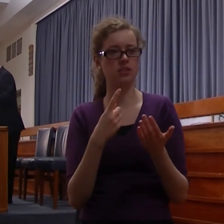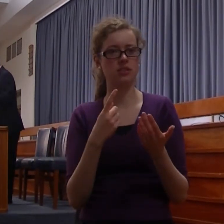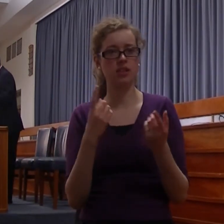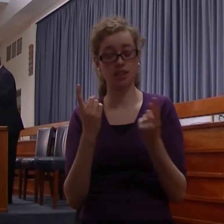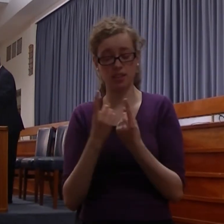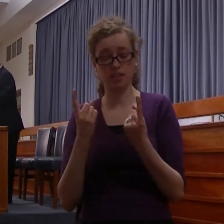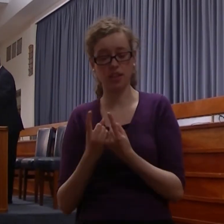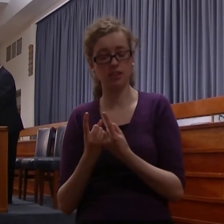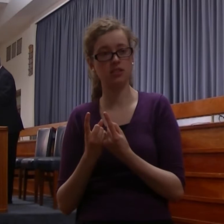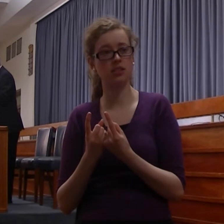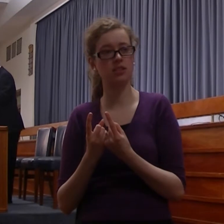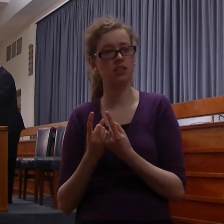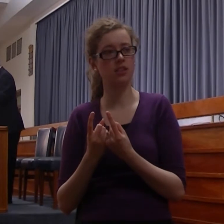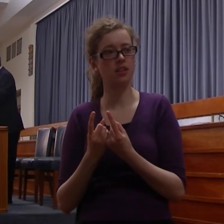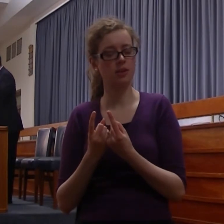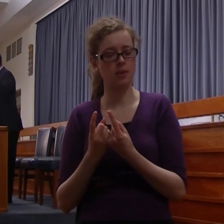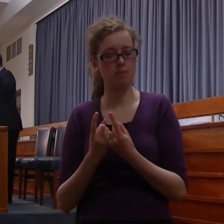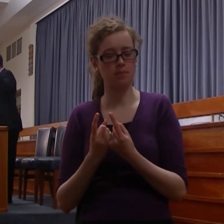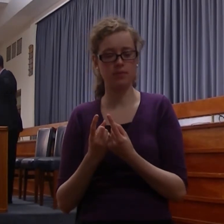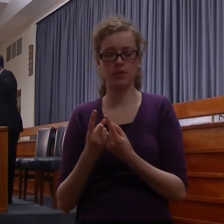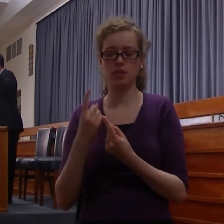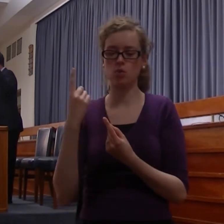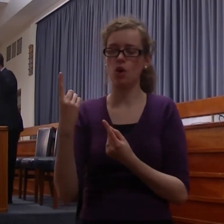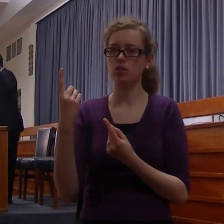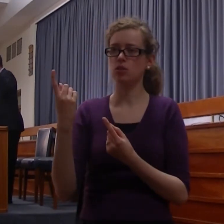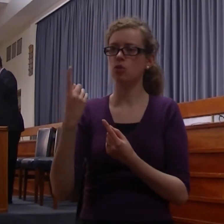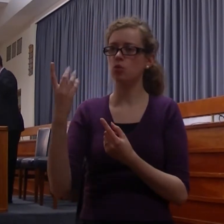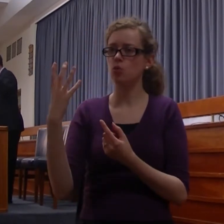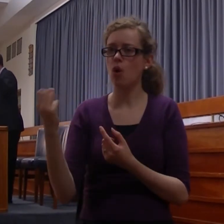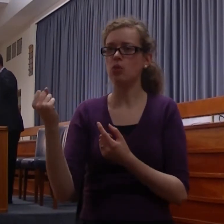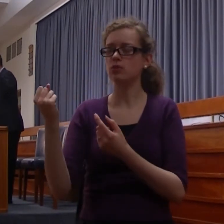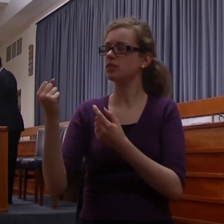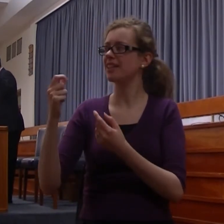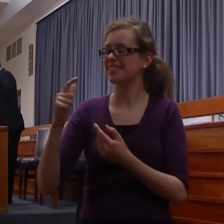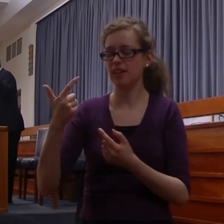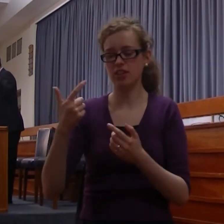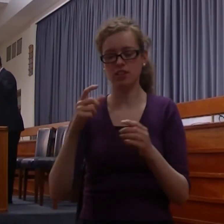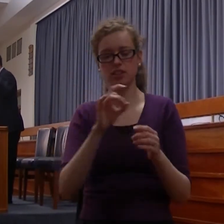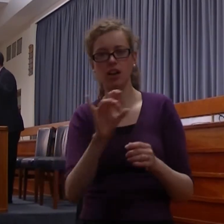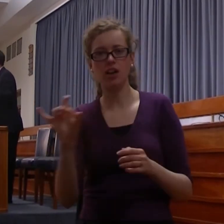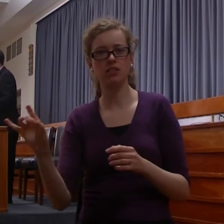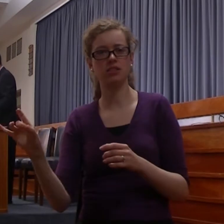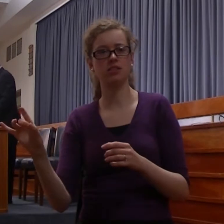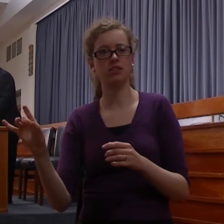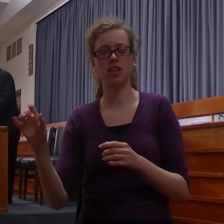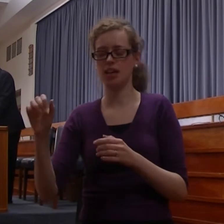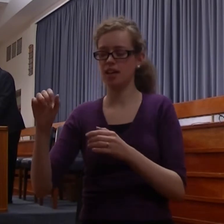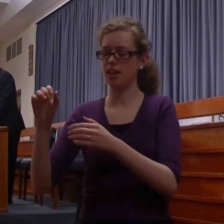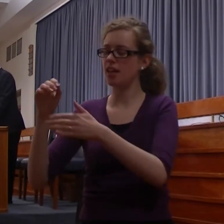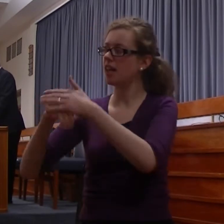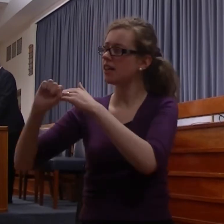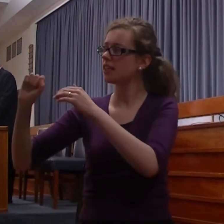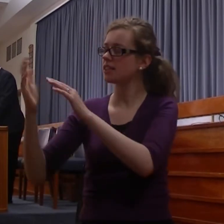describe himself in verse 1? Revelation chapter 2, verse 1. These things say, he that holdeth the